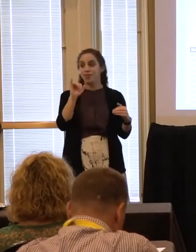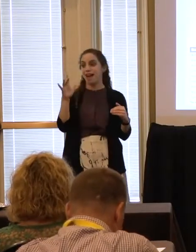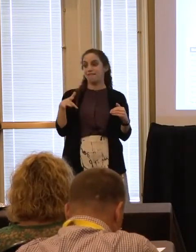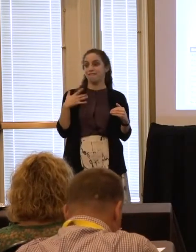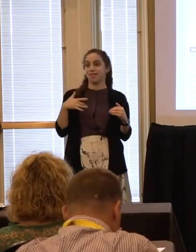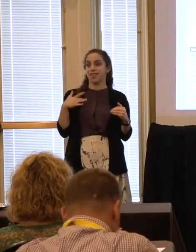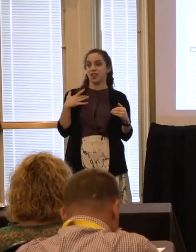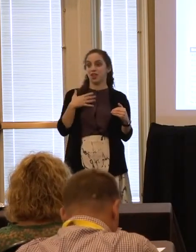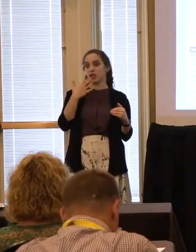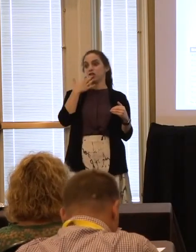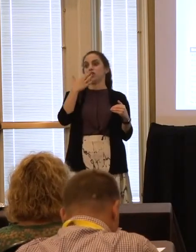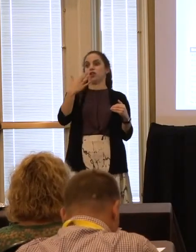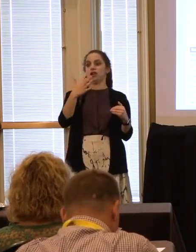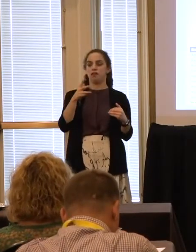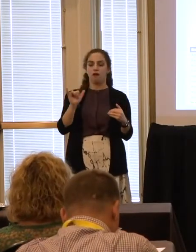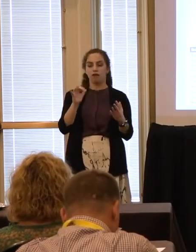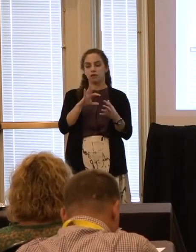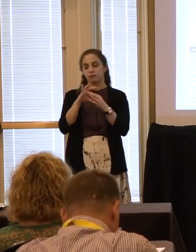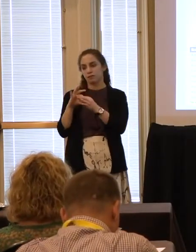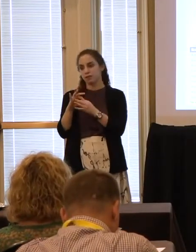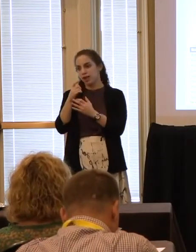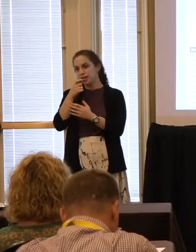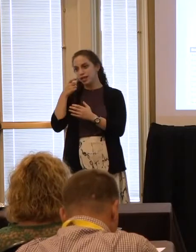good, also associated with addiction.